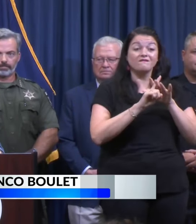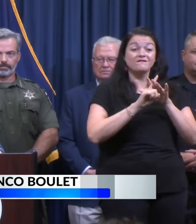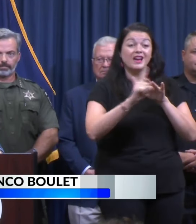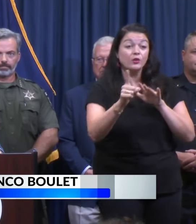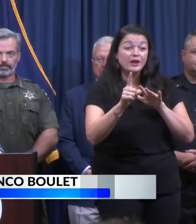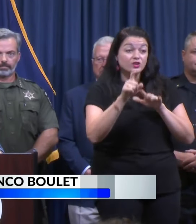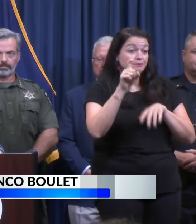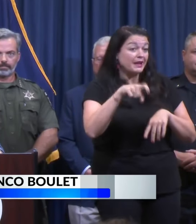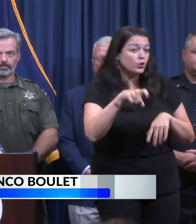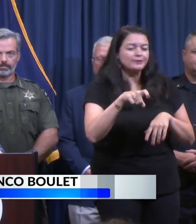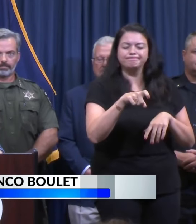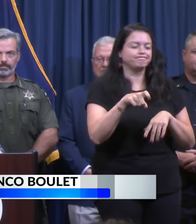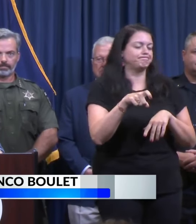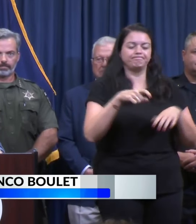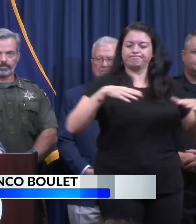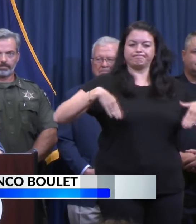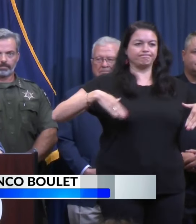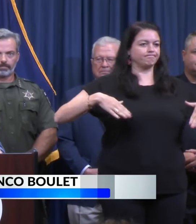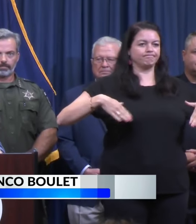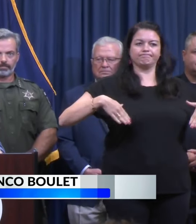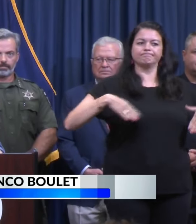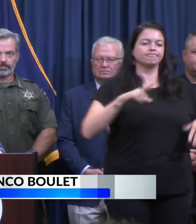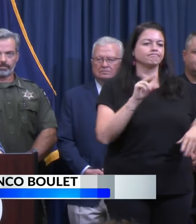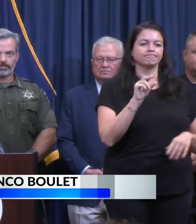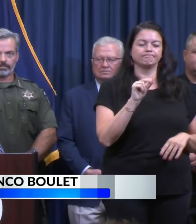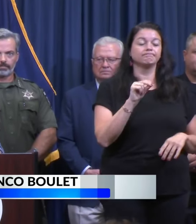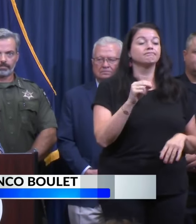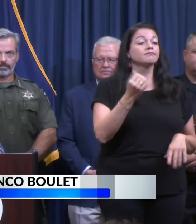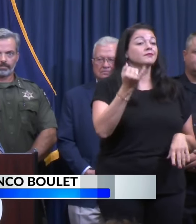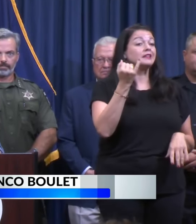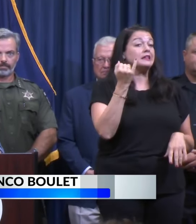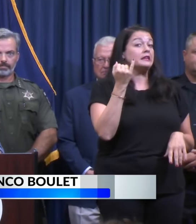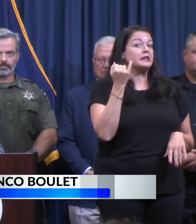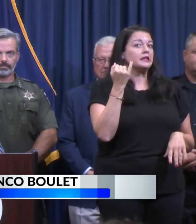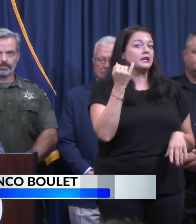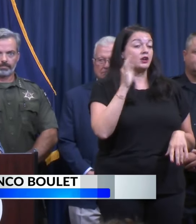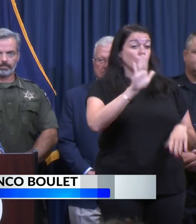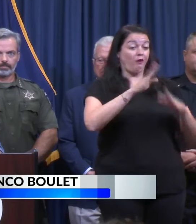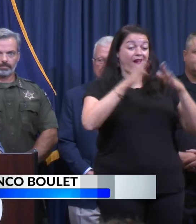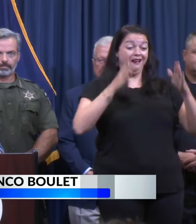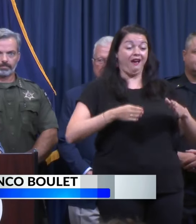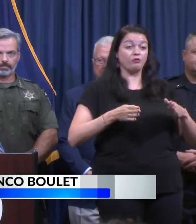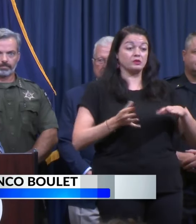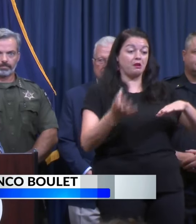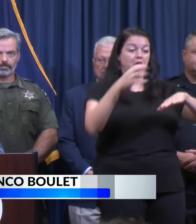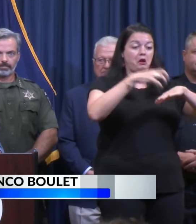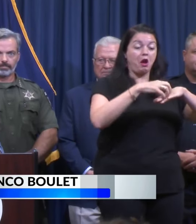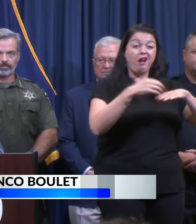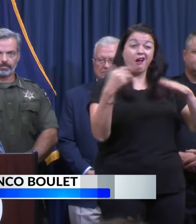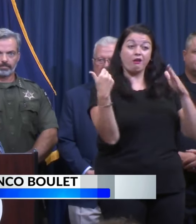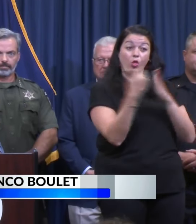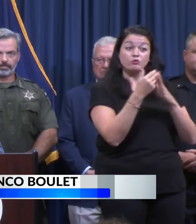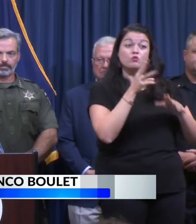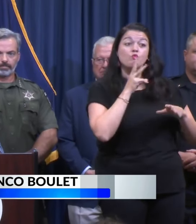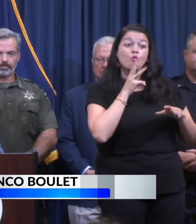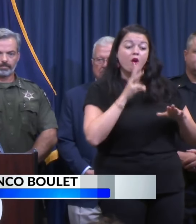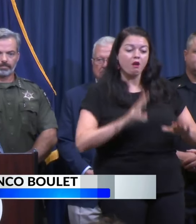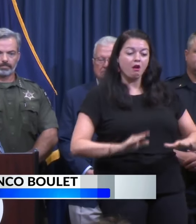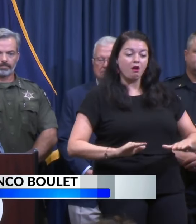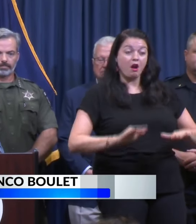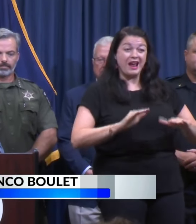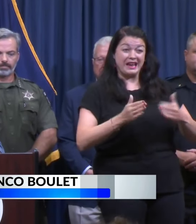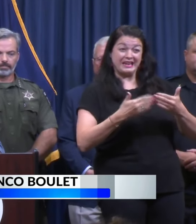is not in place at this time, we are, if you are living within a low-lying area and or mobile homes, asking you to